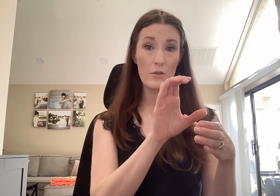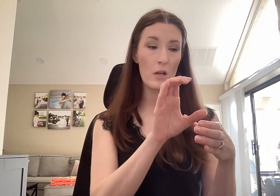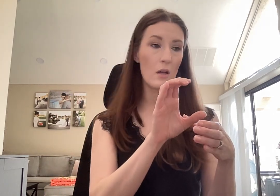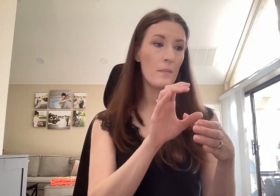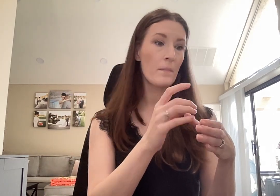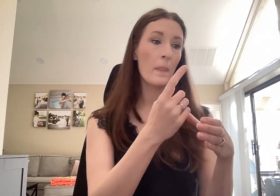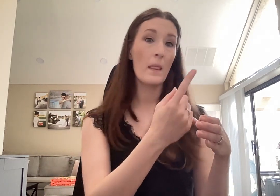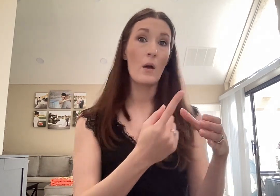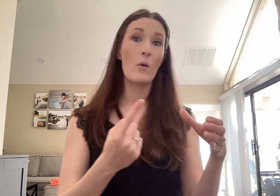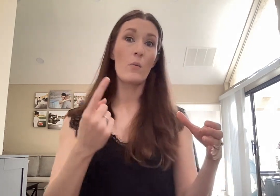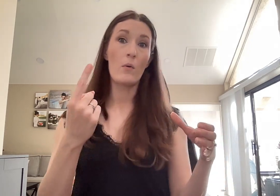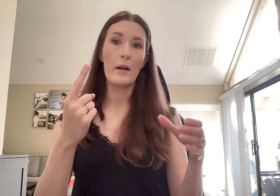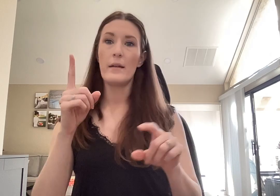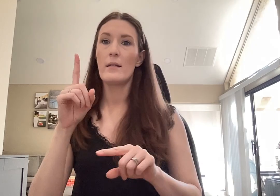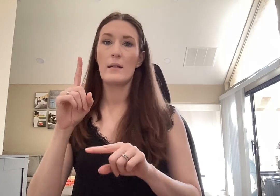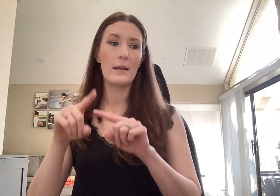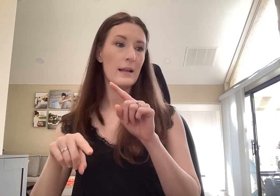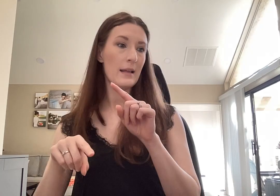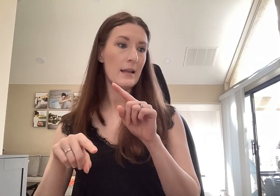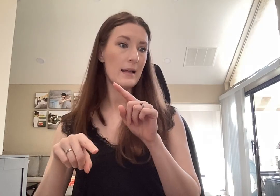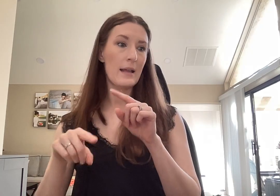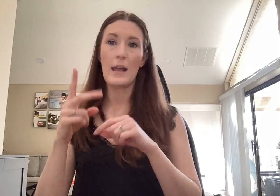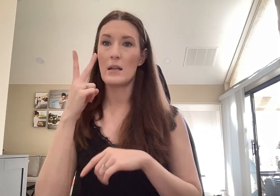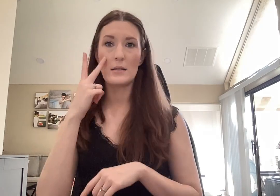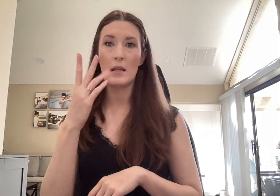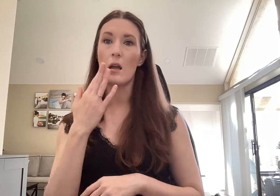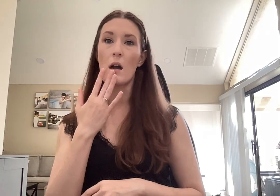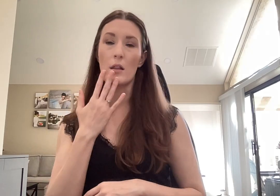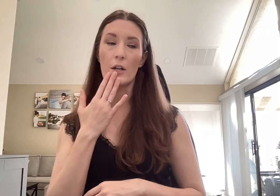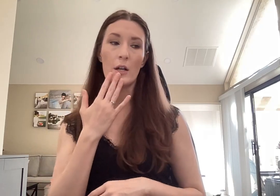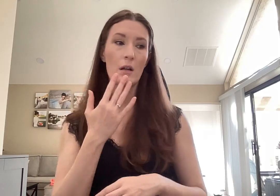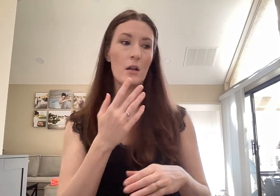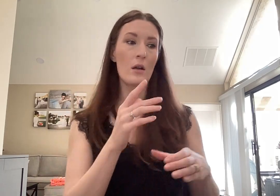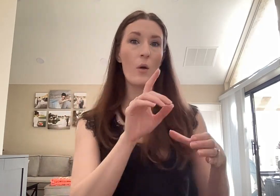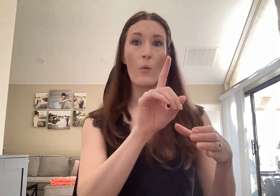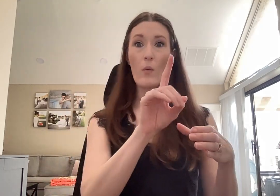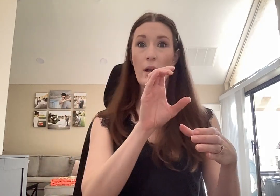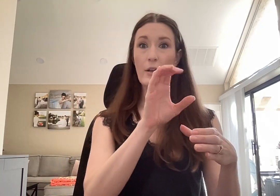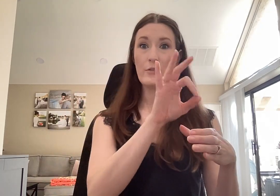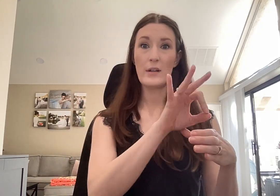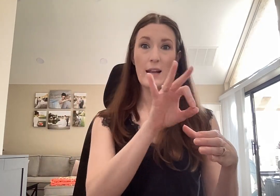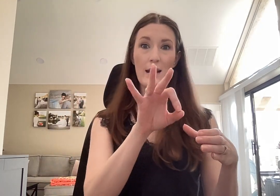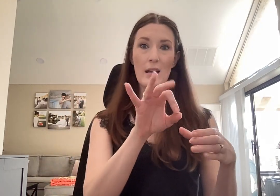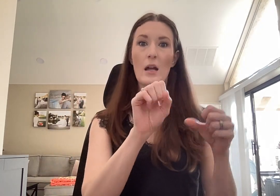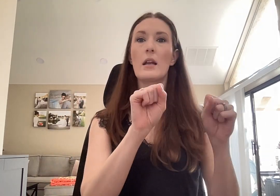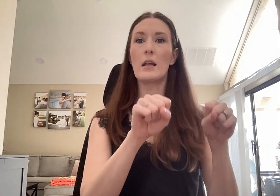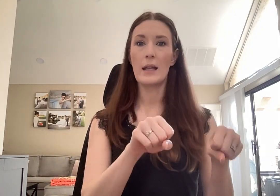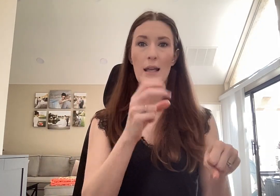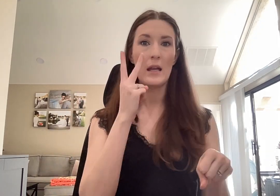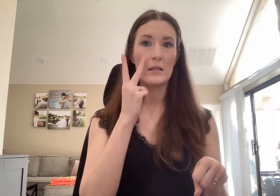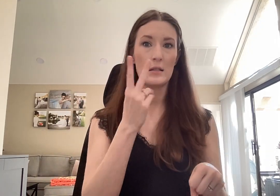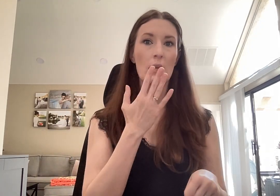200, one can't see color, 199 can see